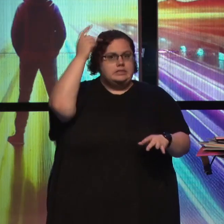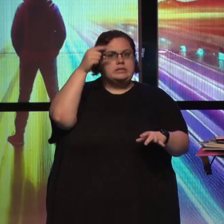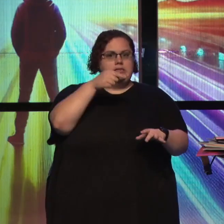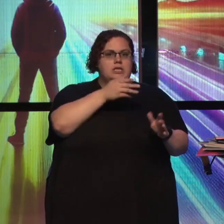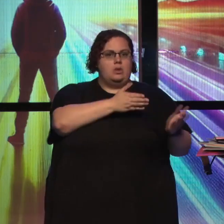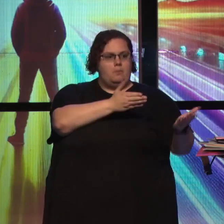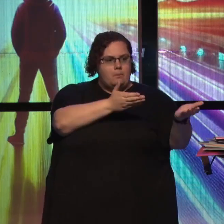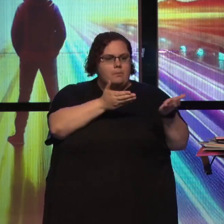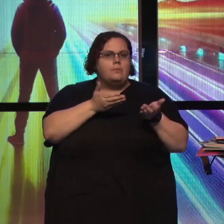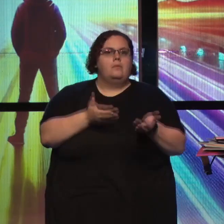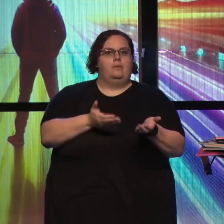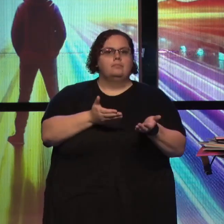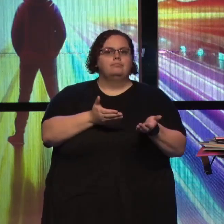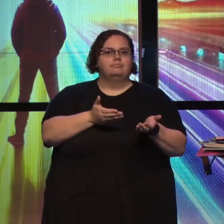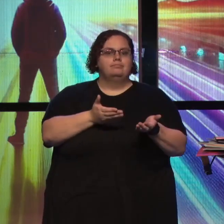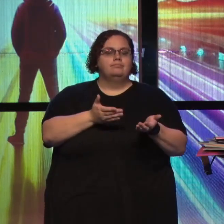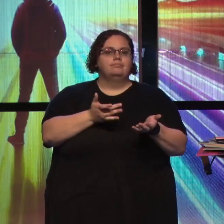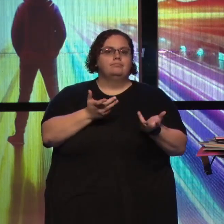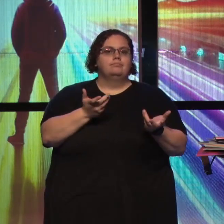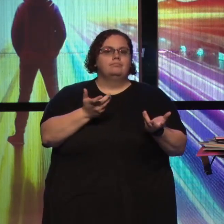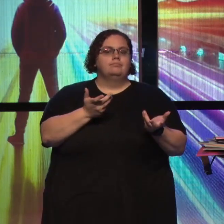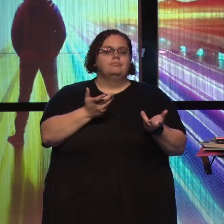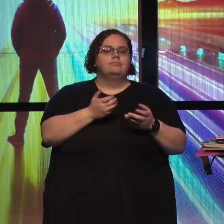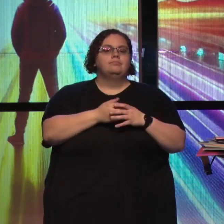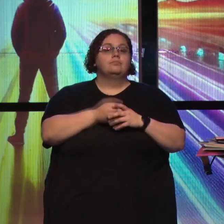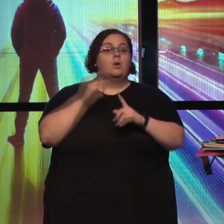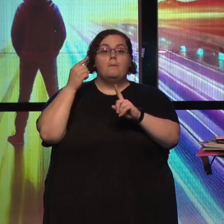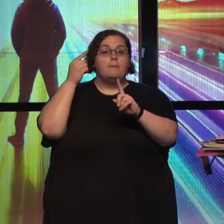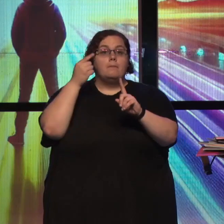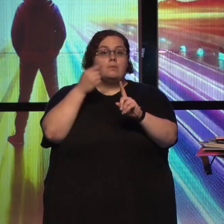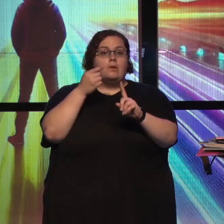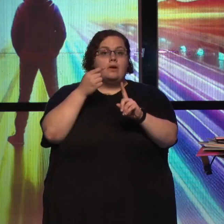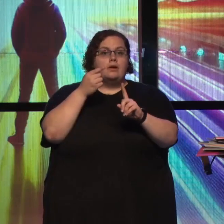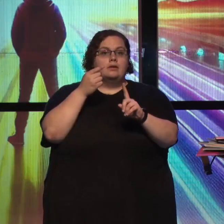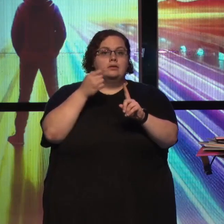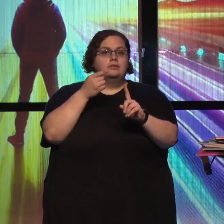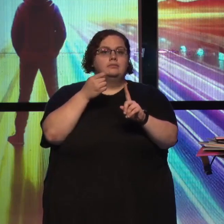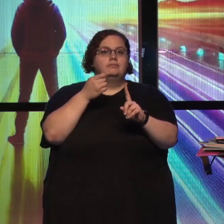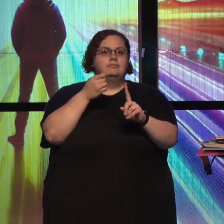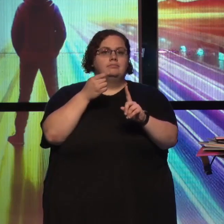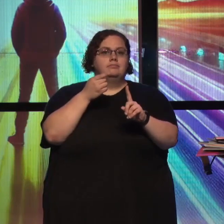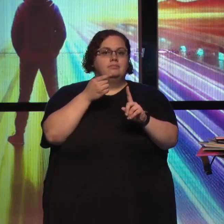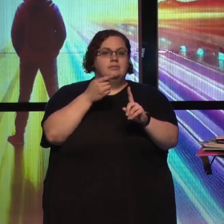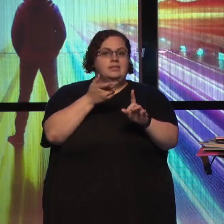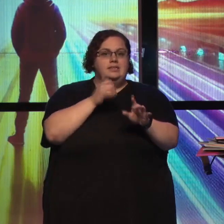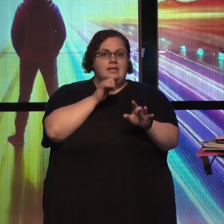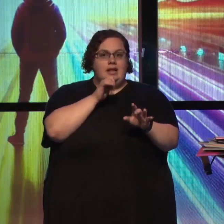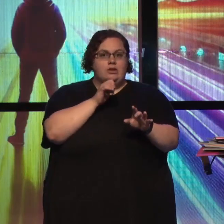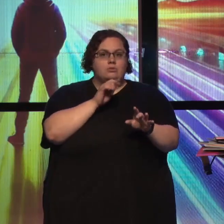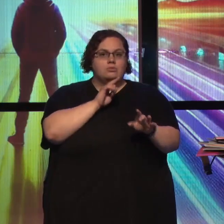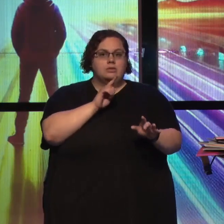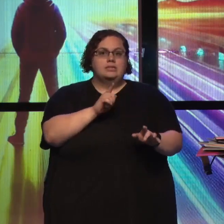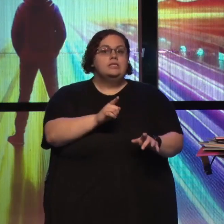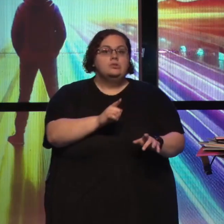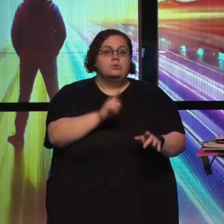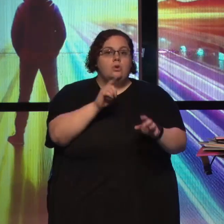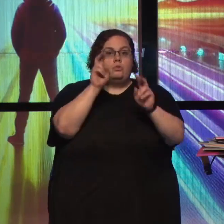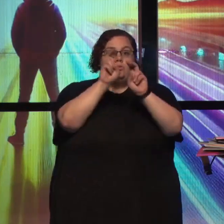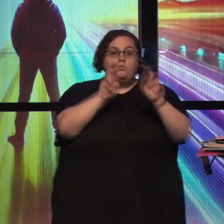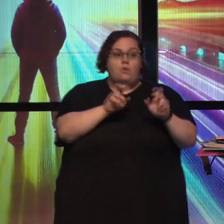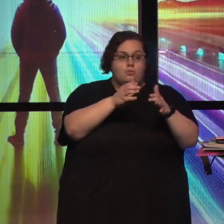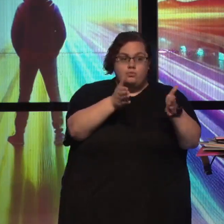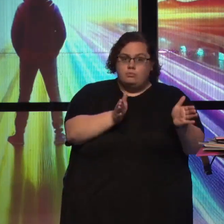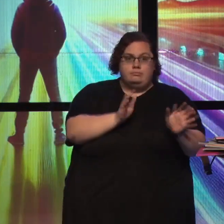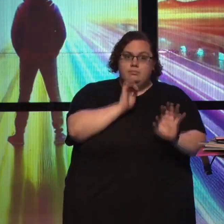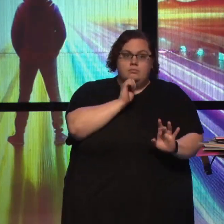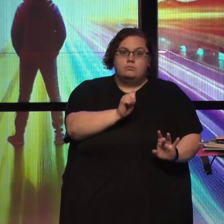in. It would have made sense. So the point isn't that there's a literal throne room. Okay, please do me this favor. I'm going to take my hat off. I'm so